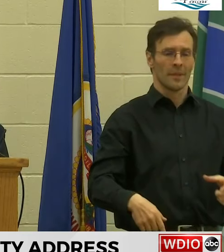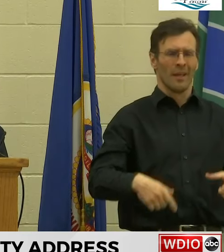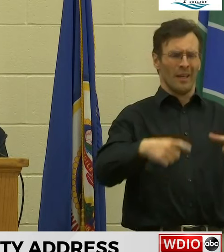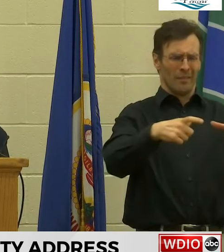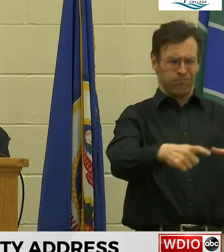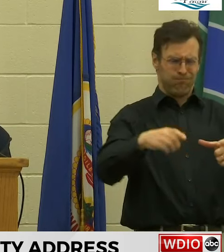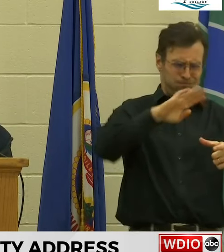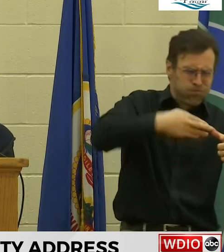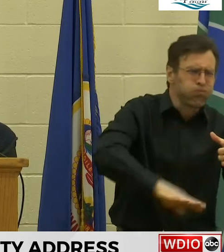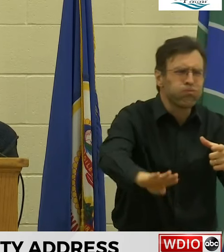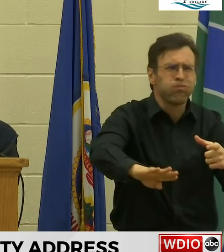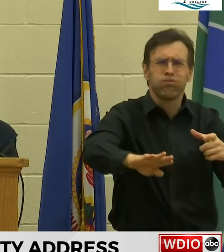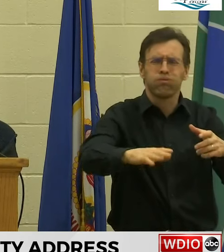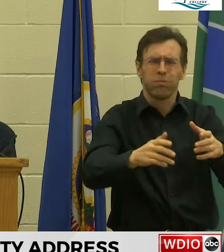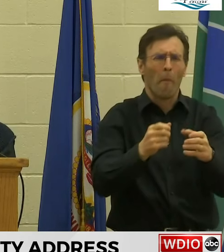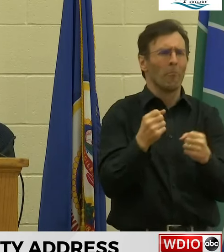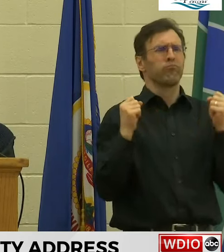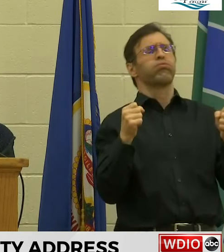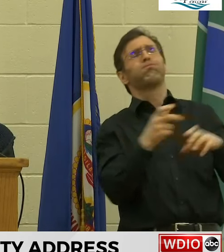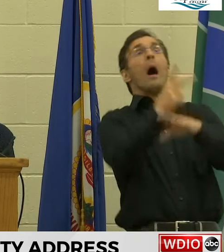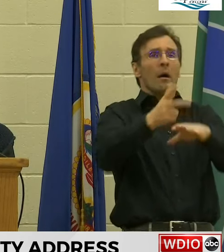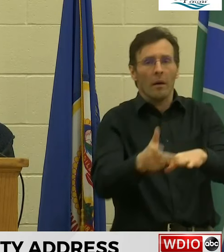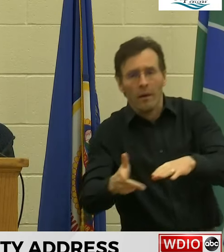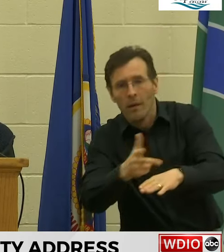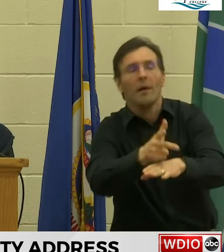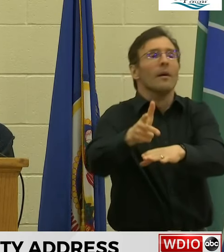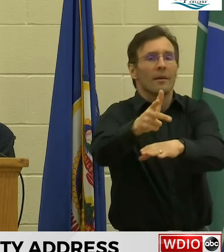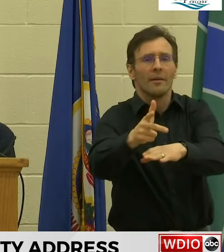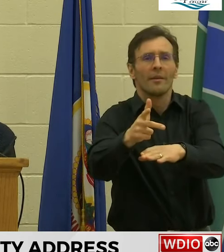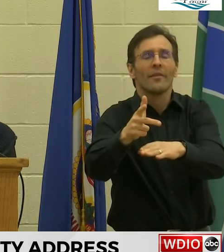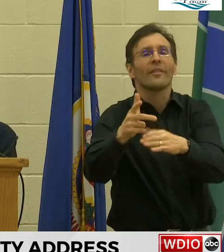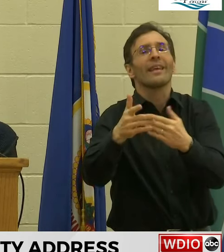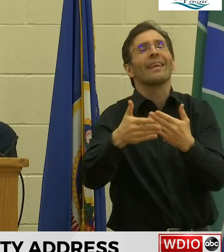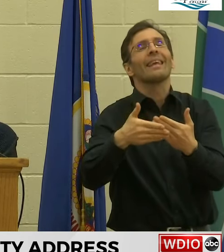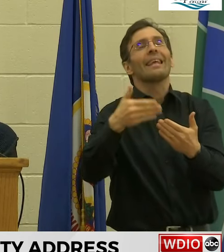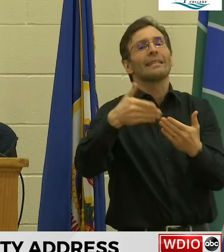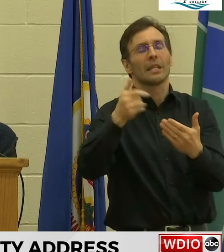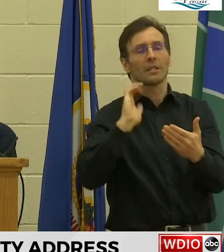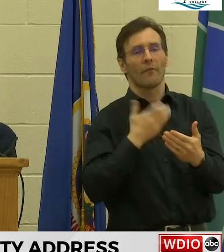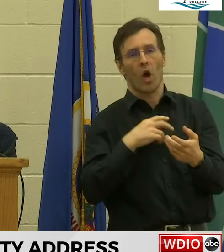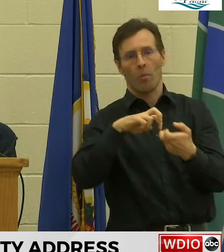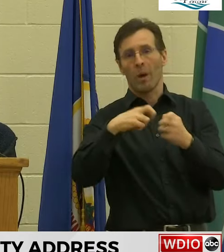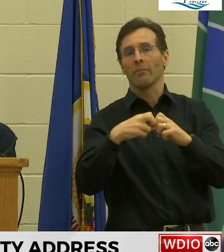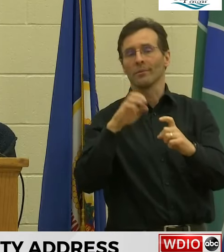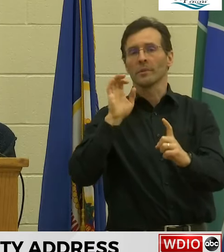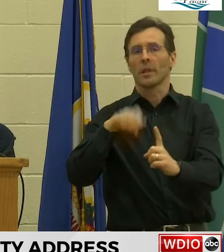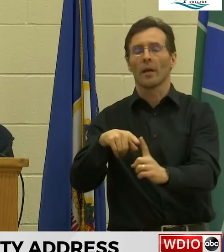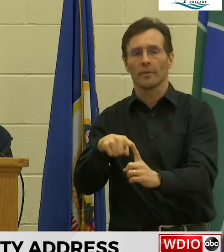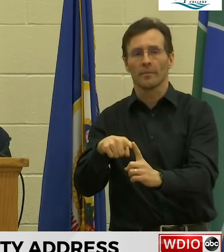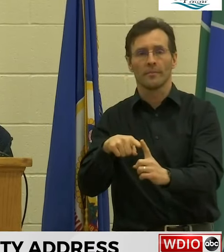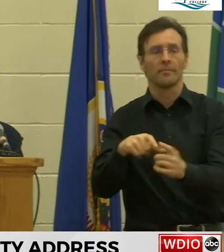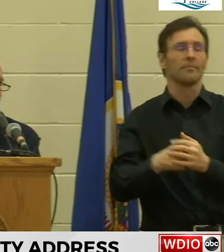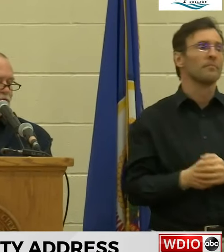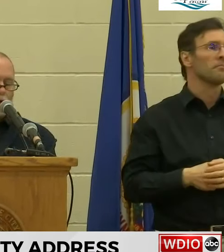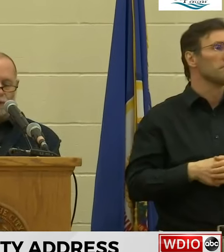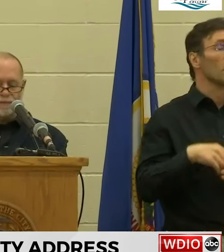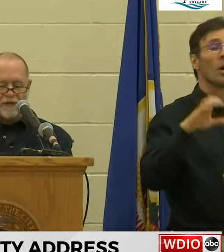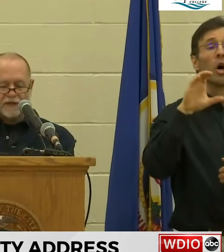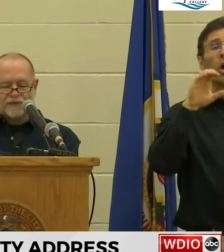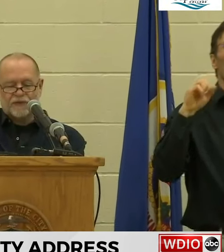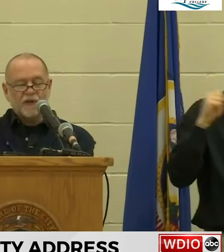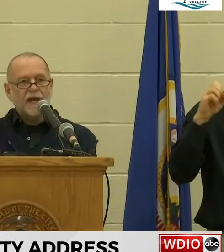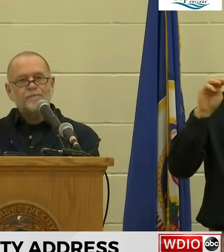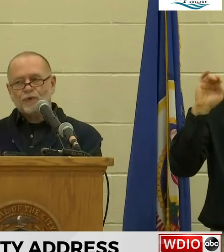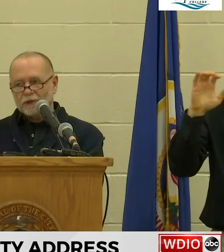Potholes, dips, and hollows are the easiest of our problems. A few tons of